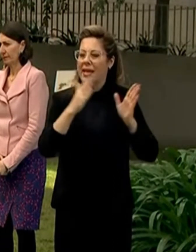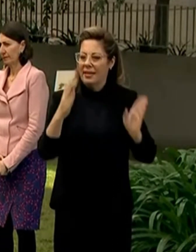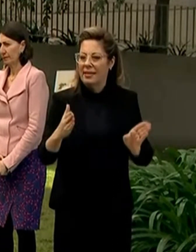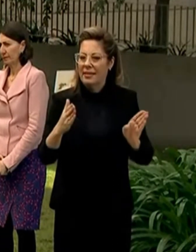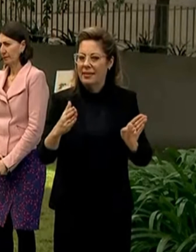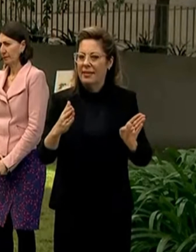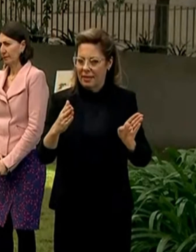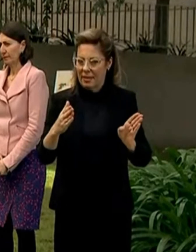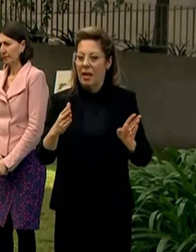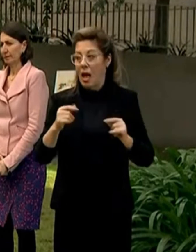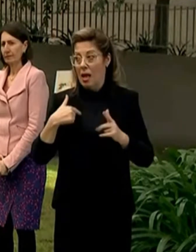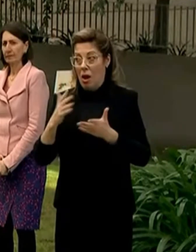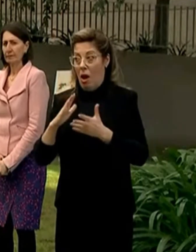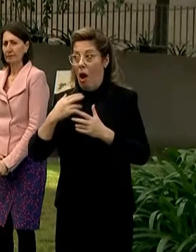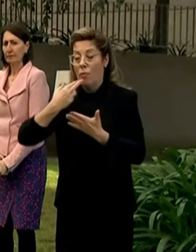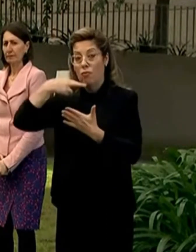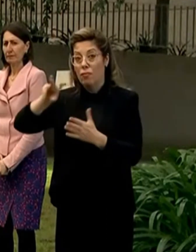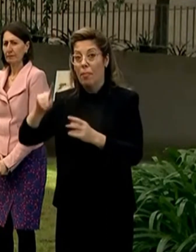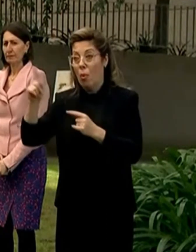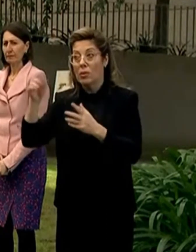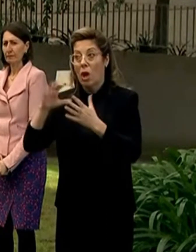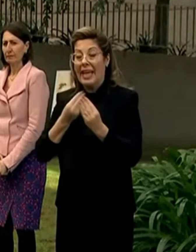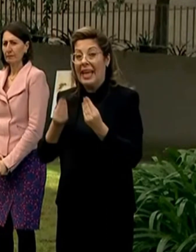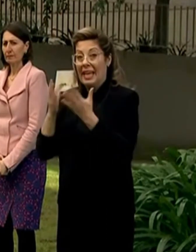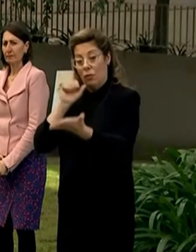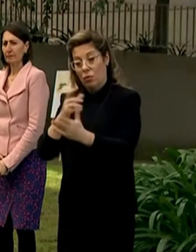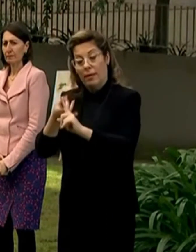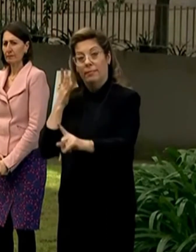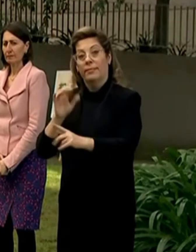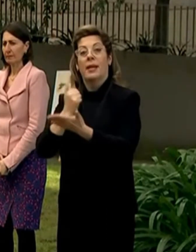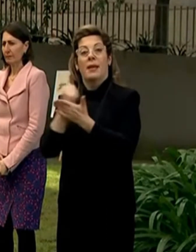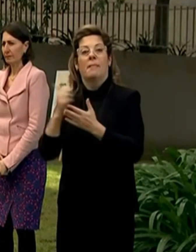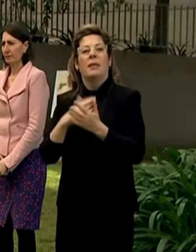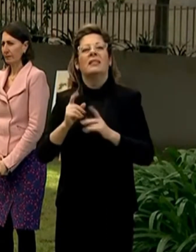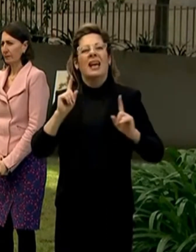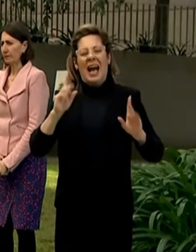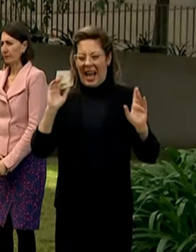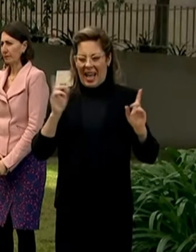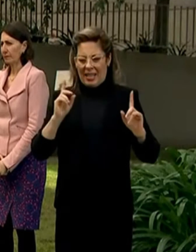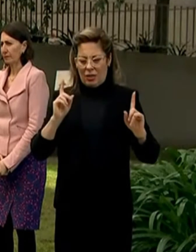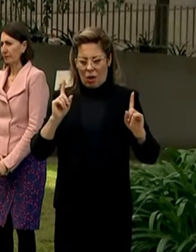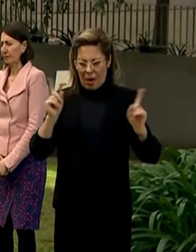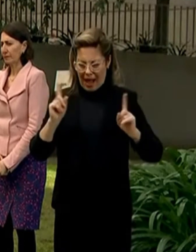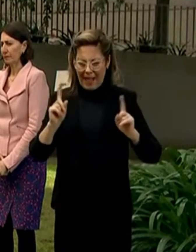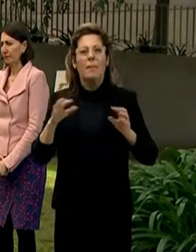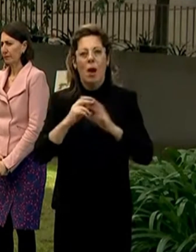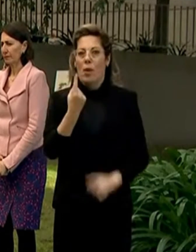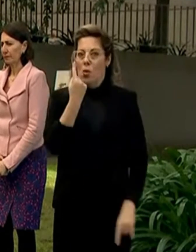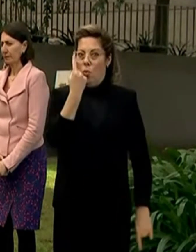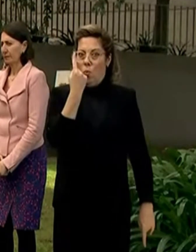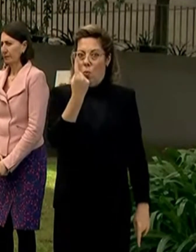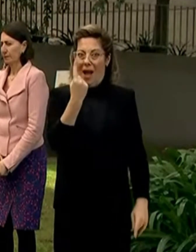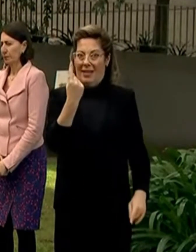we will report the numbers, and I'm happy to get that for you. But all I'm commenting on is that the one case that was locally